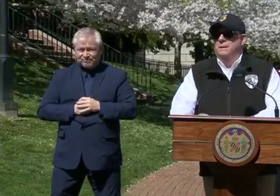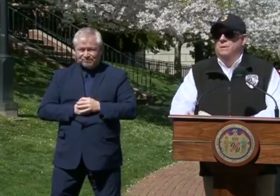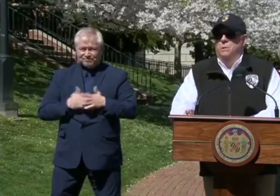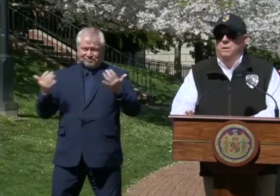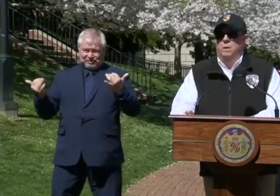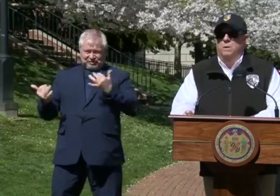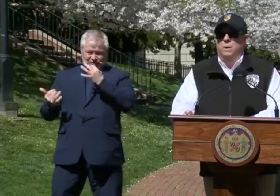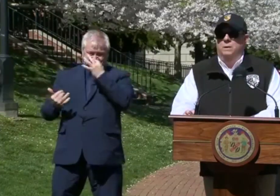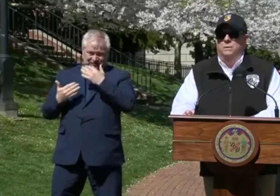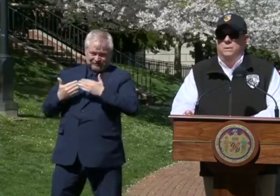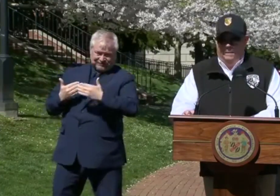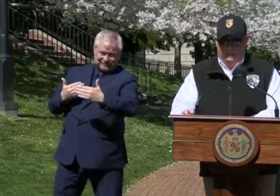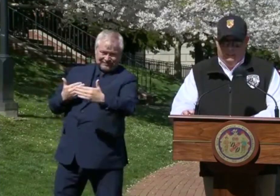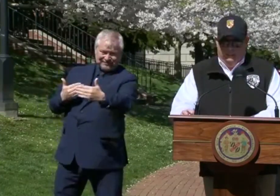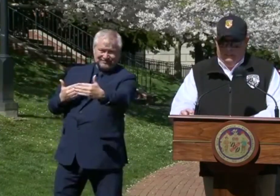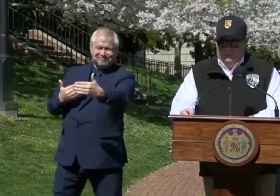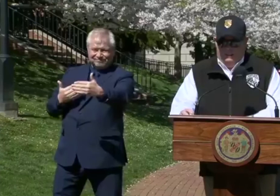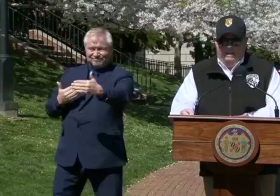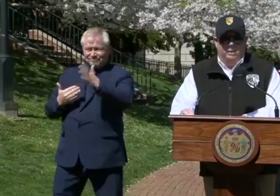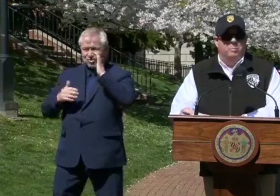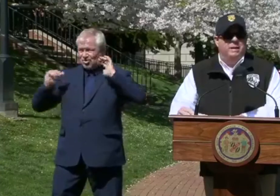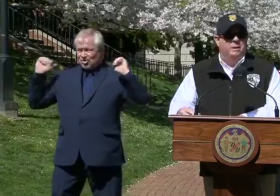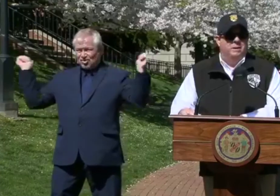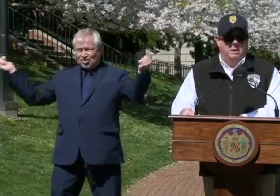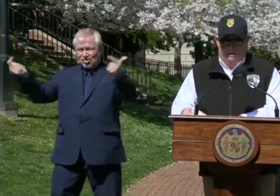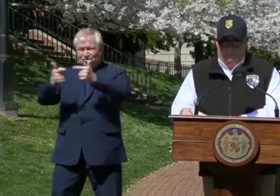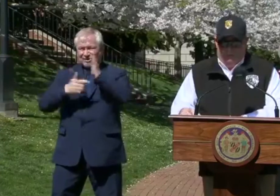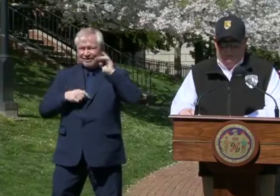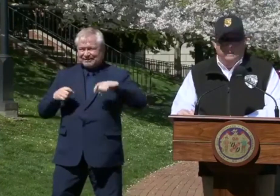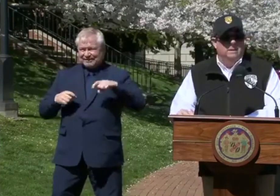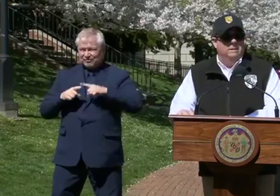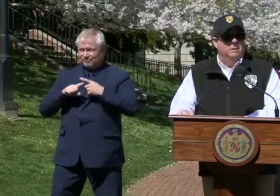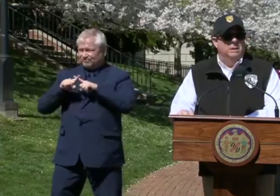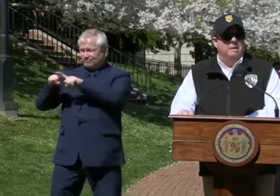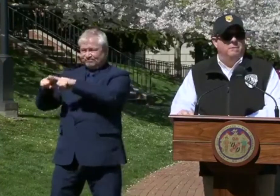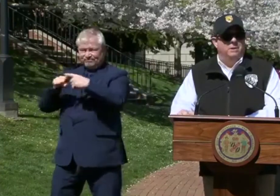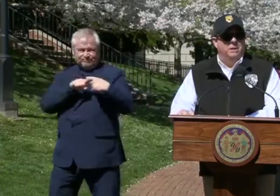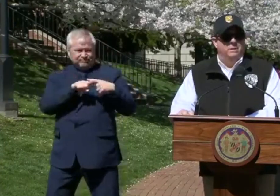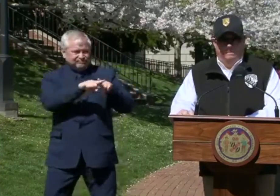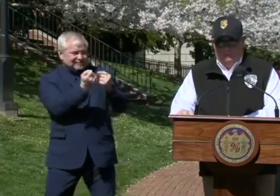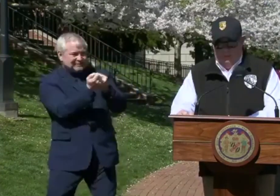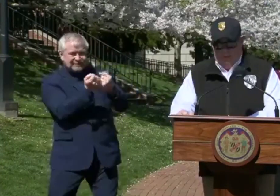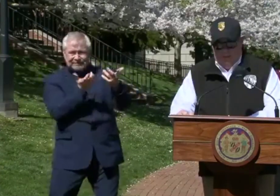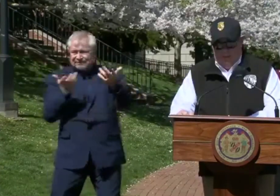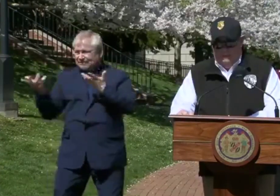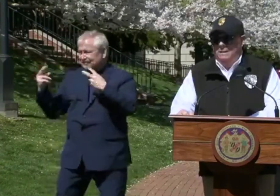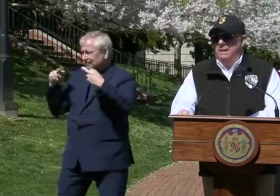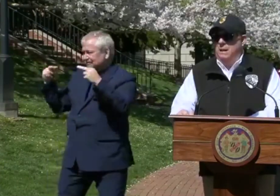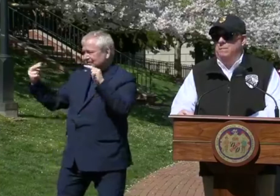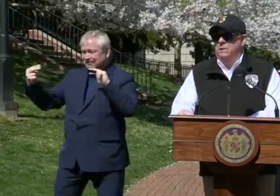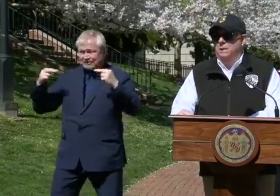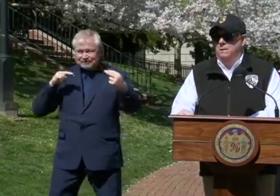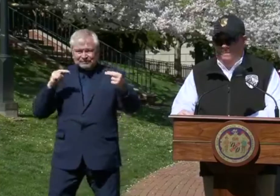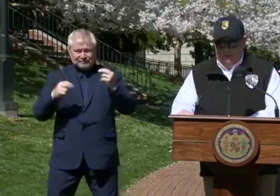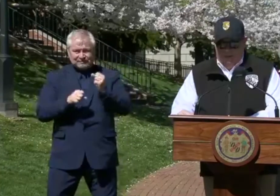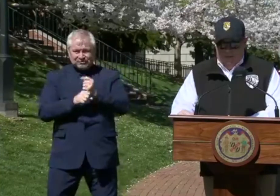we are all going to need to depend on each other to to look out for each other and to take care